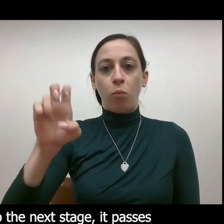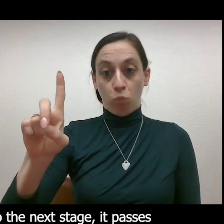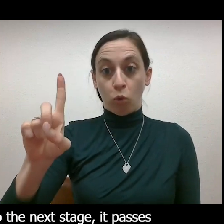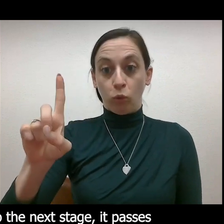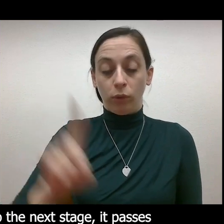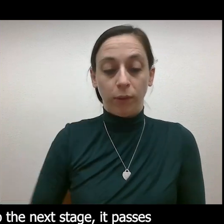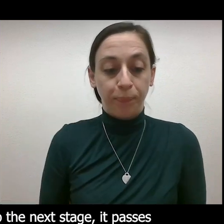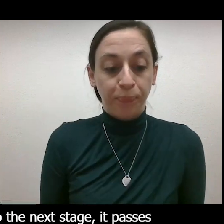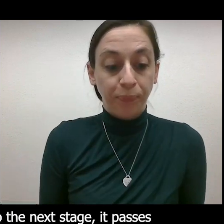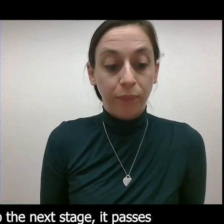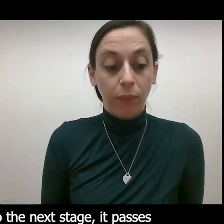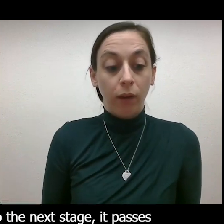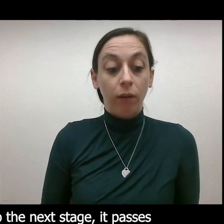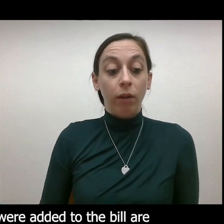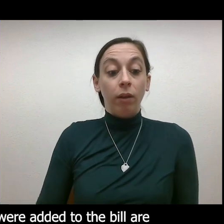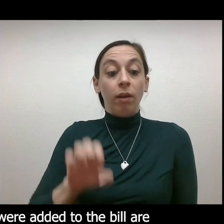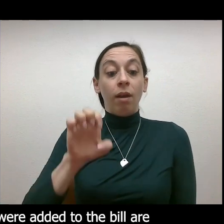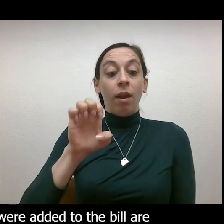engrossed.